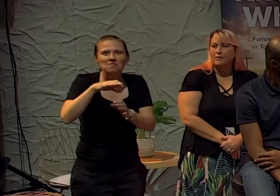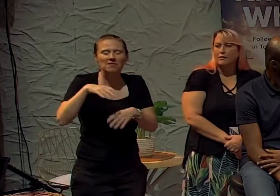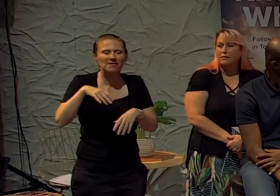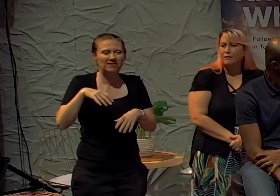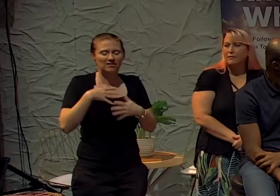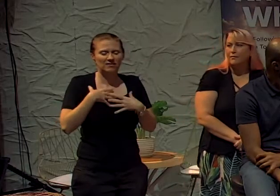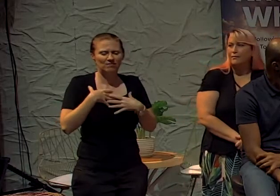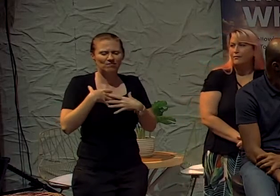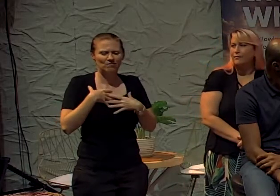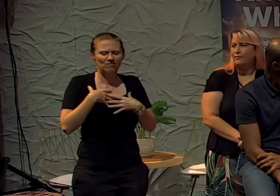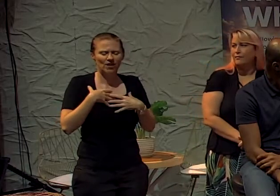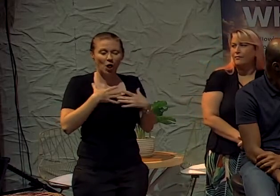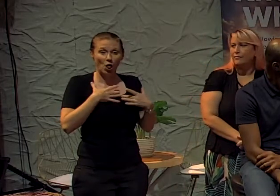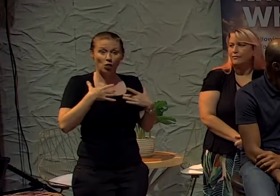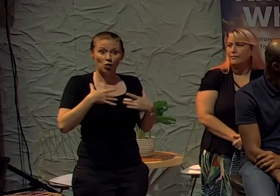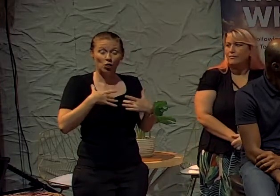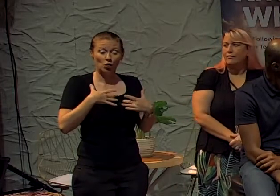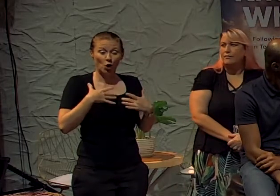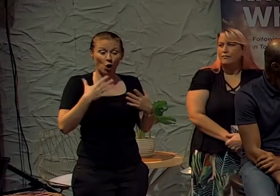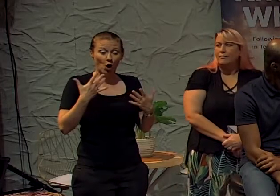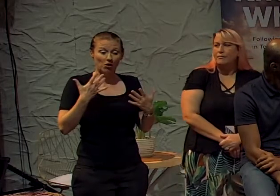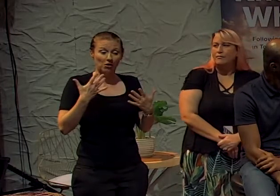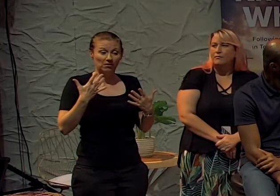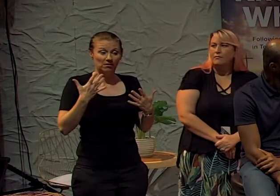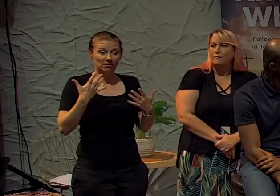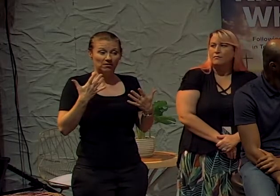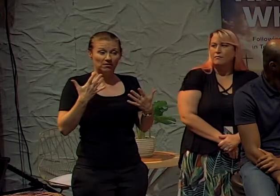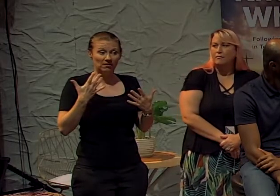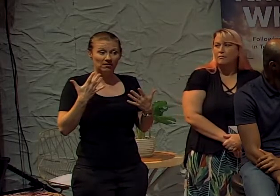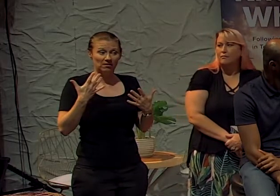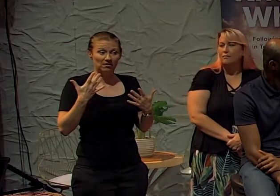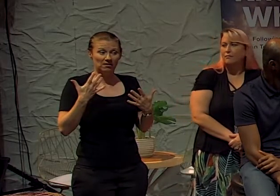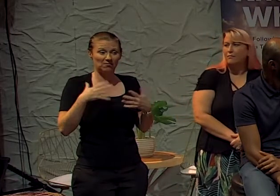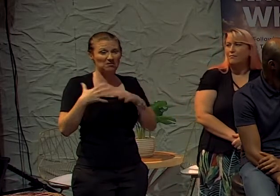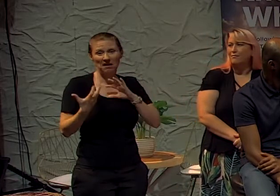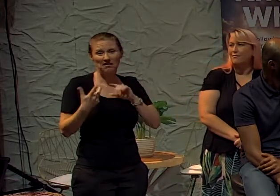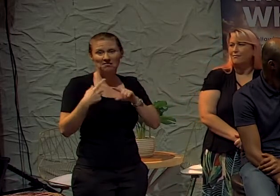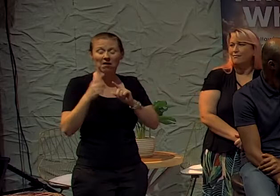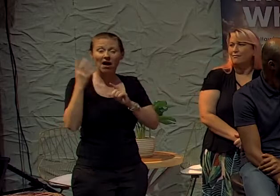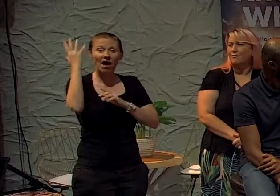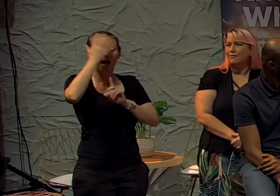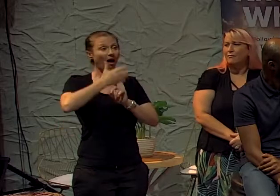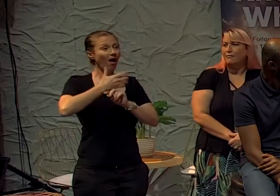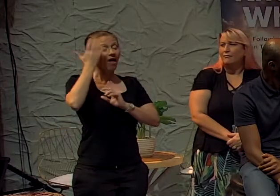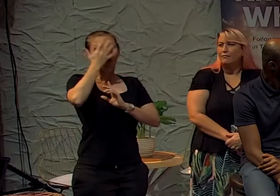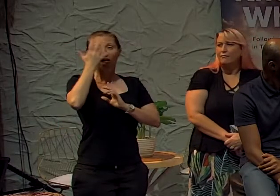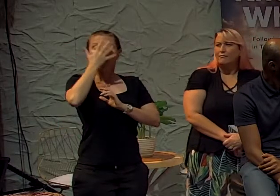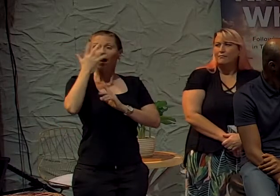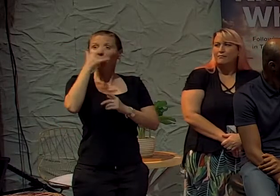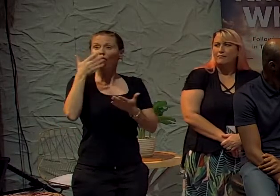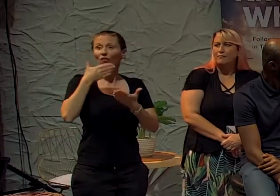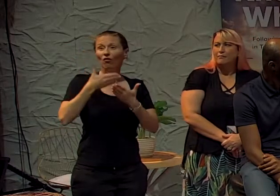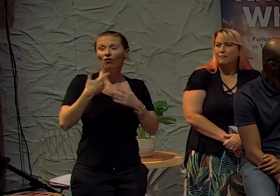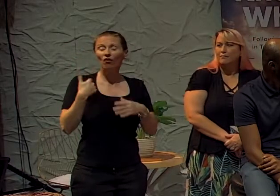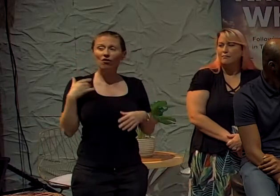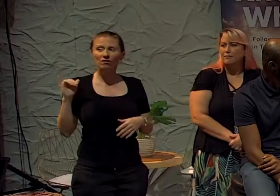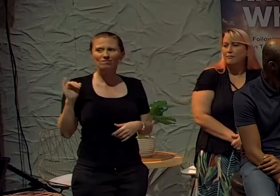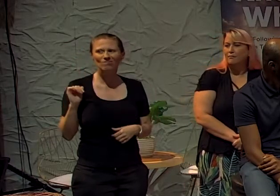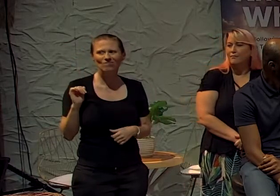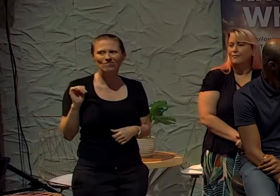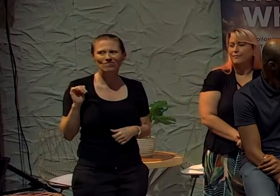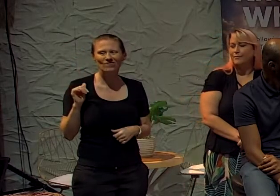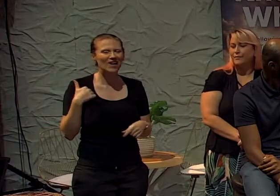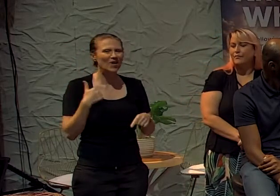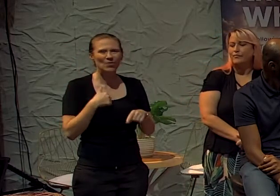the heart was a mess. The outward appearance was really good. And we were like, okay,